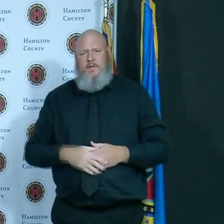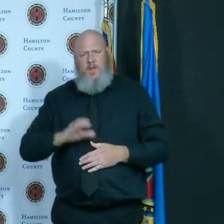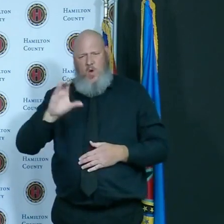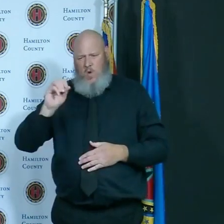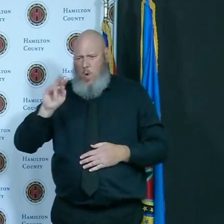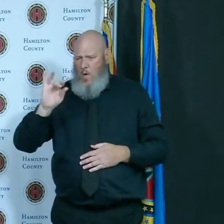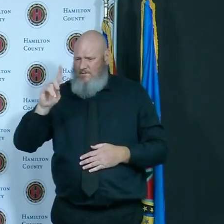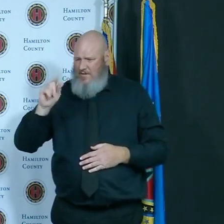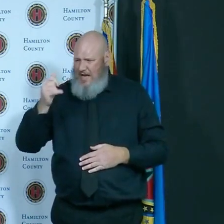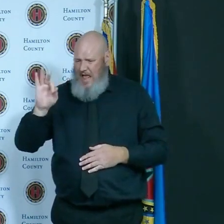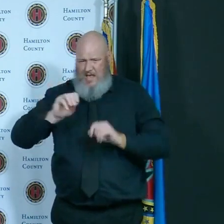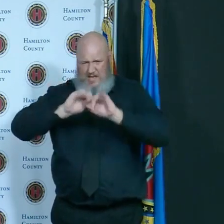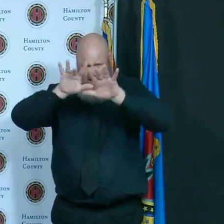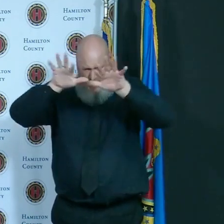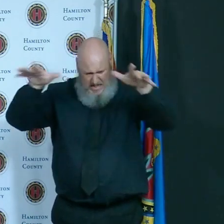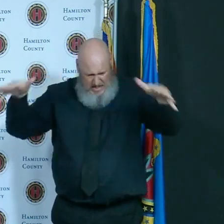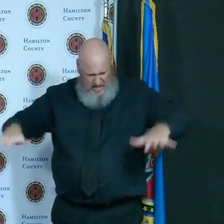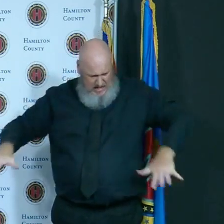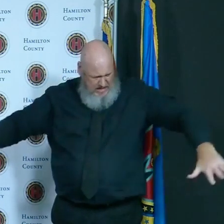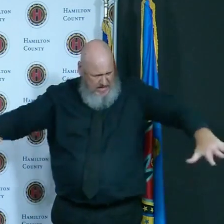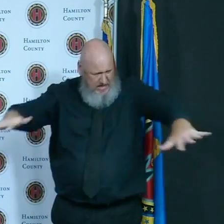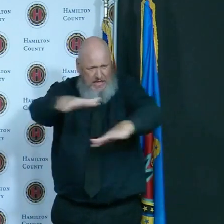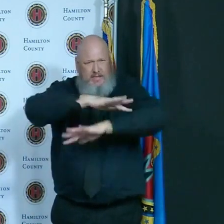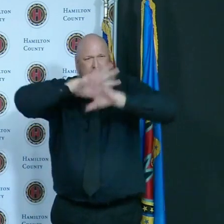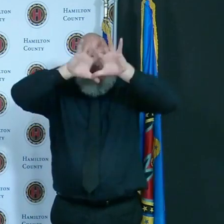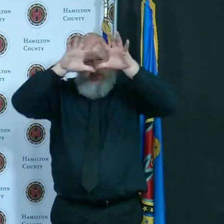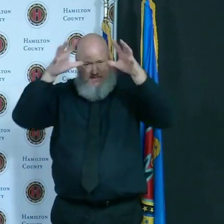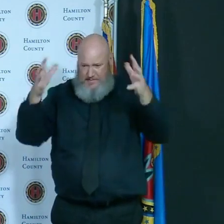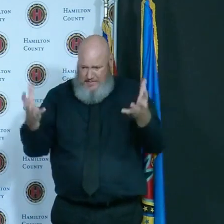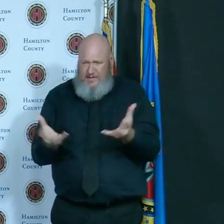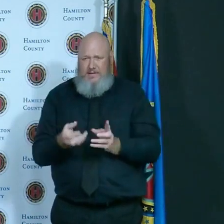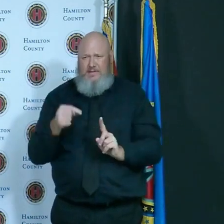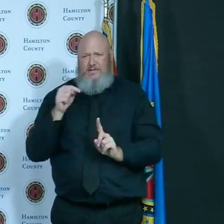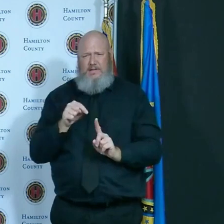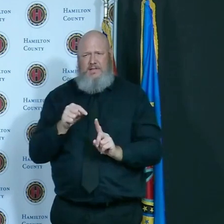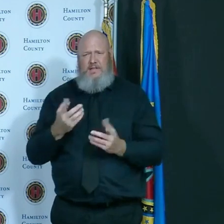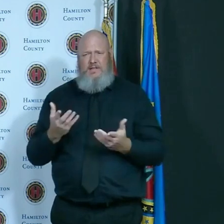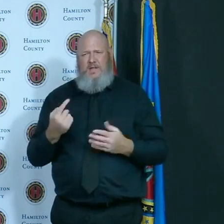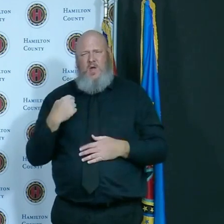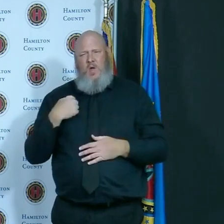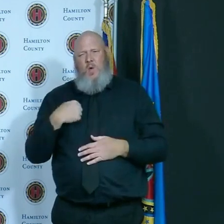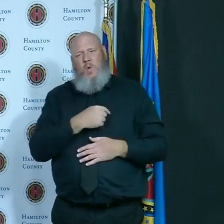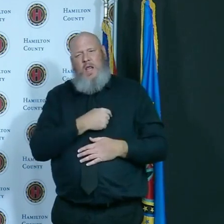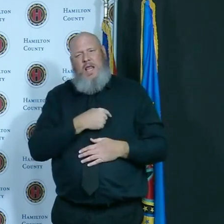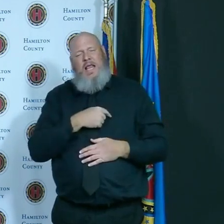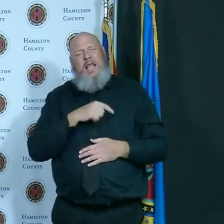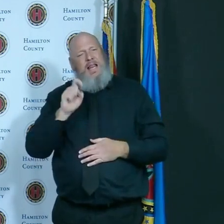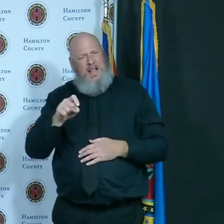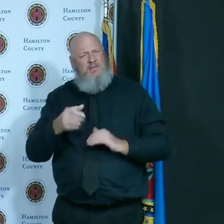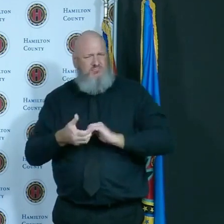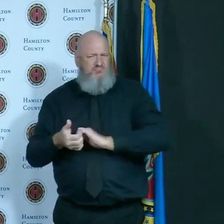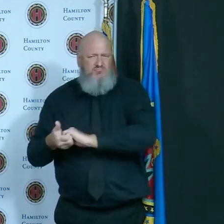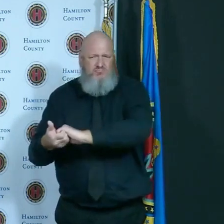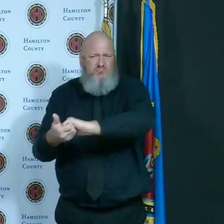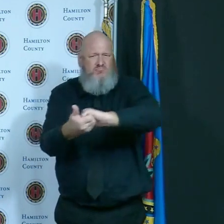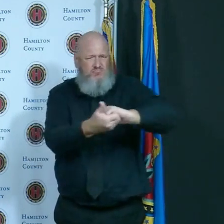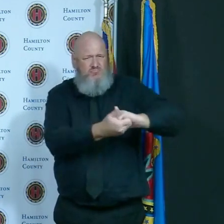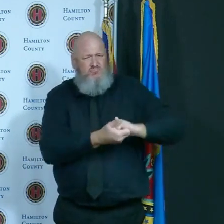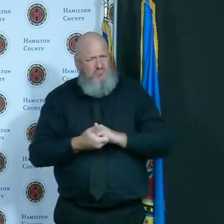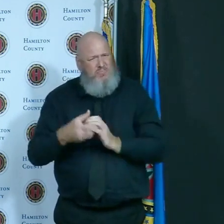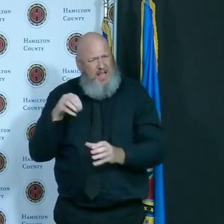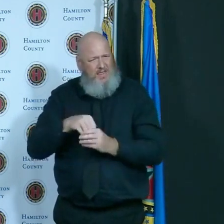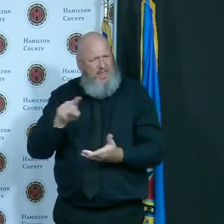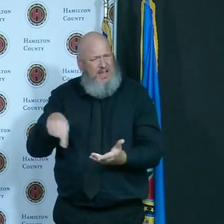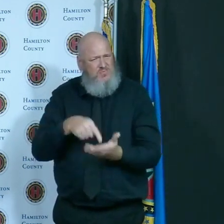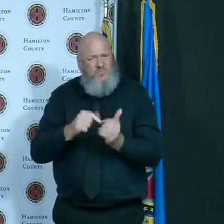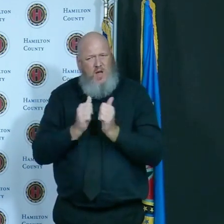important thing that we can do is come together. We are not alone. We hear from residents who are alone and just need to